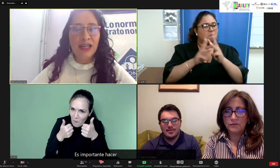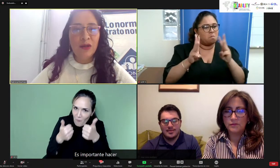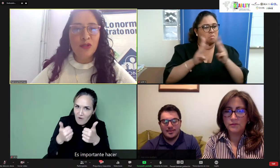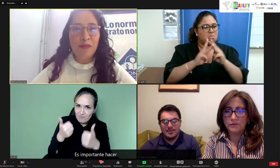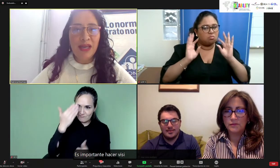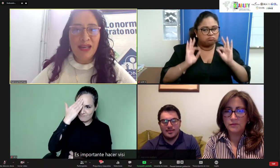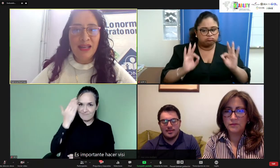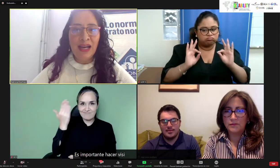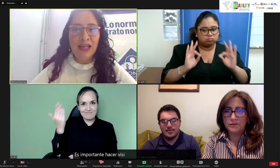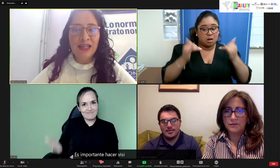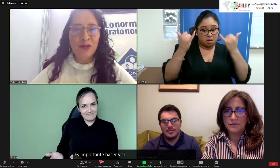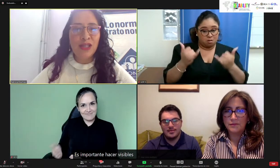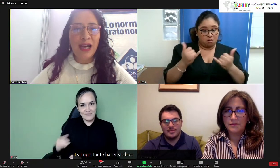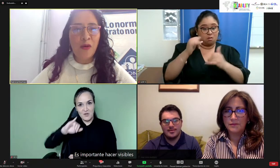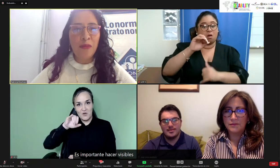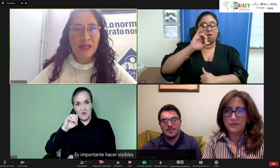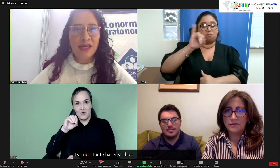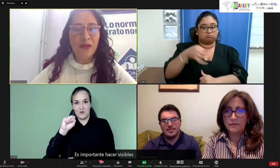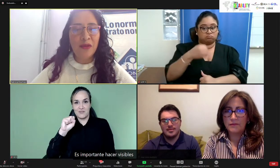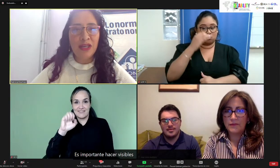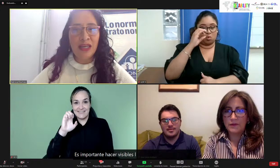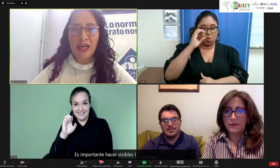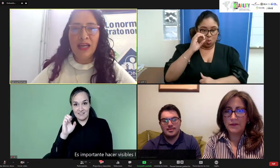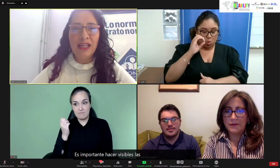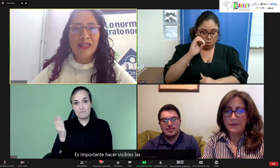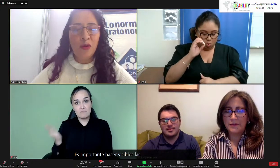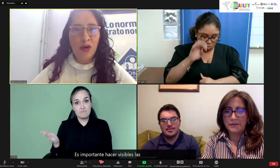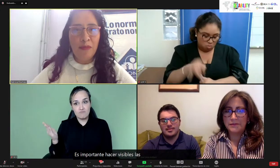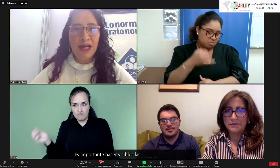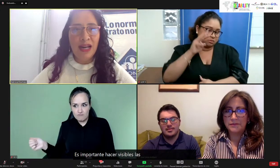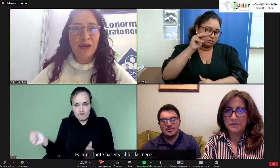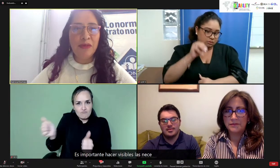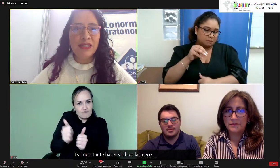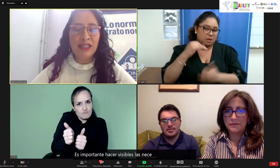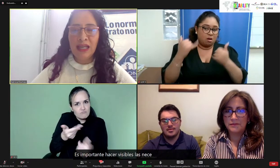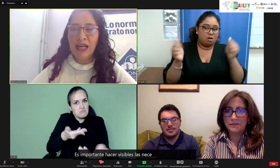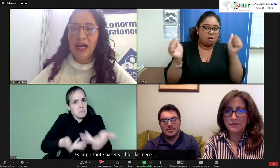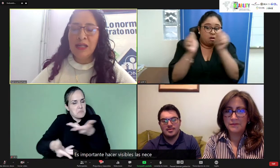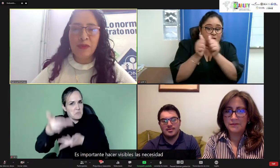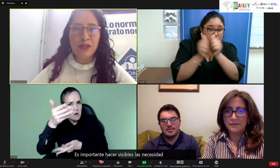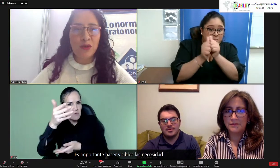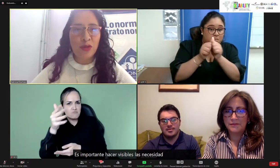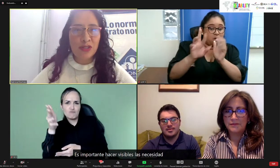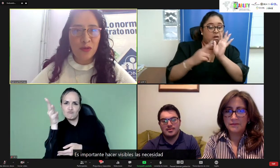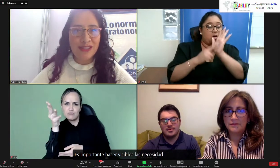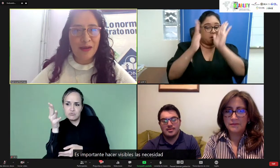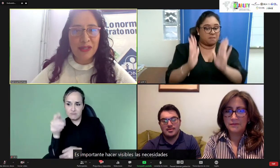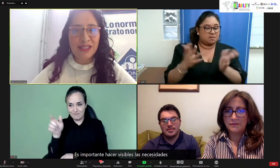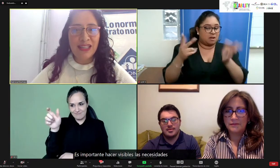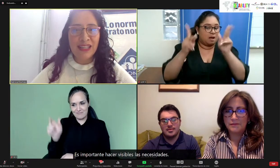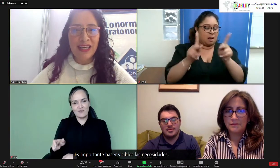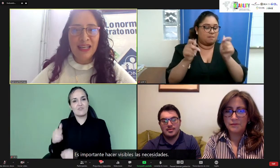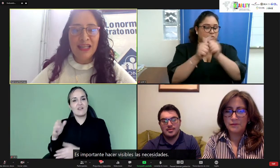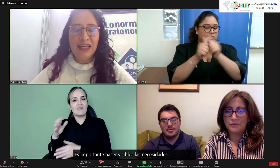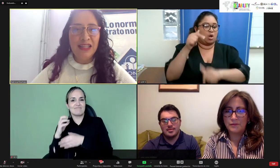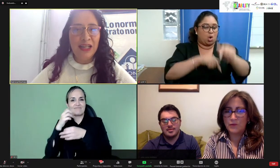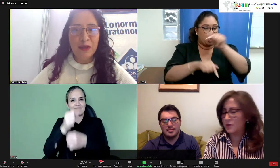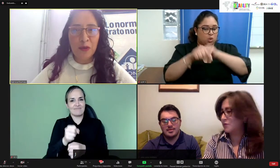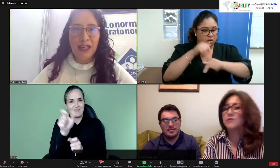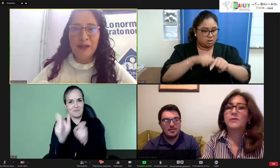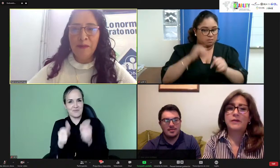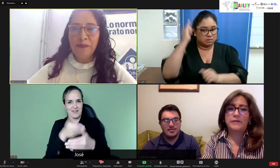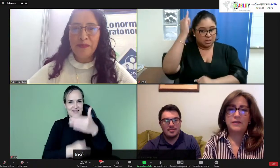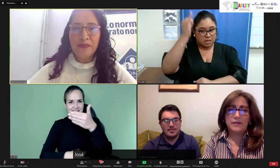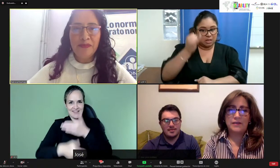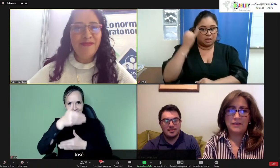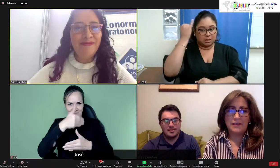themselves but it is good to see that jose miguel has been here with us and he represents persons